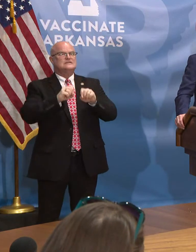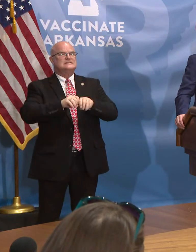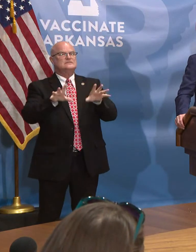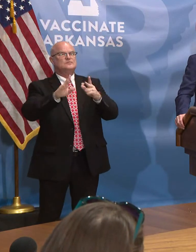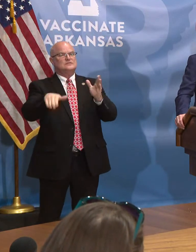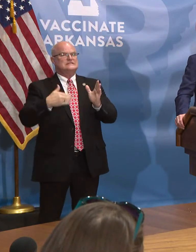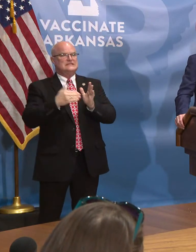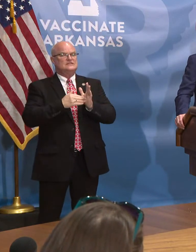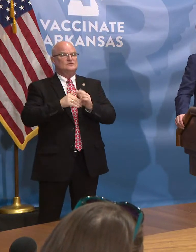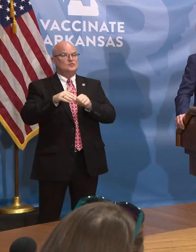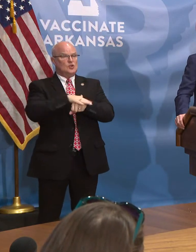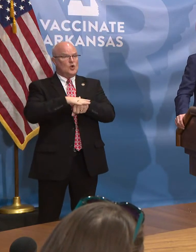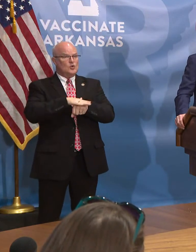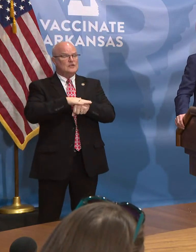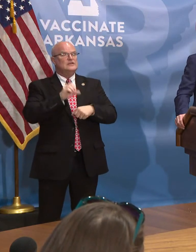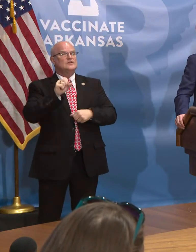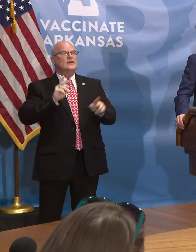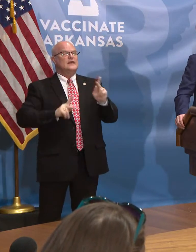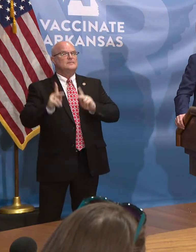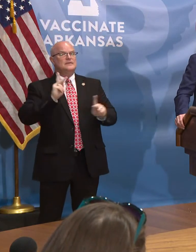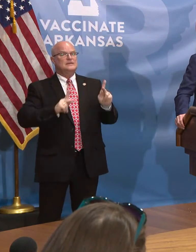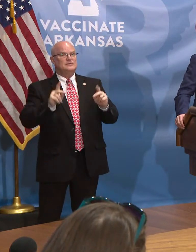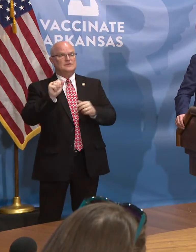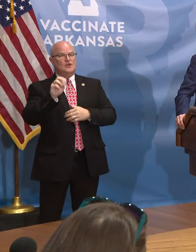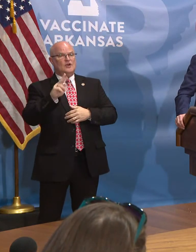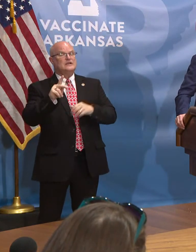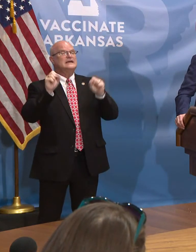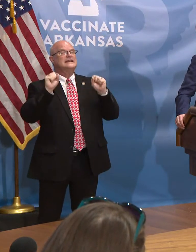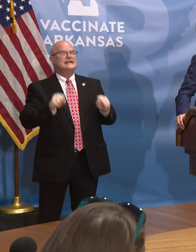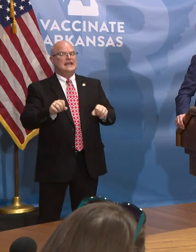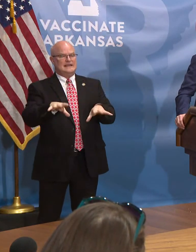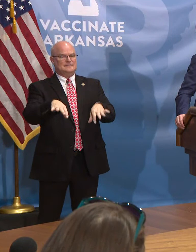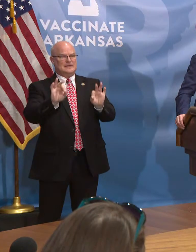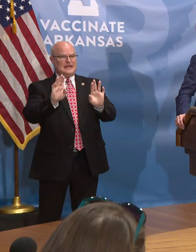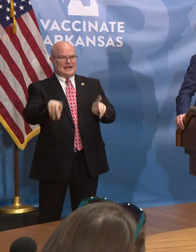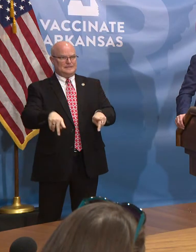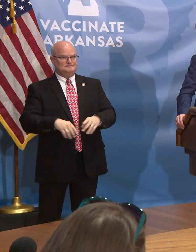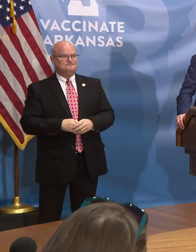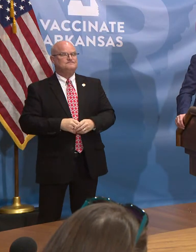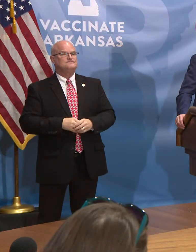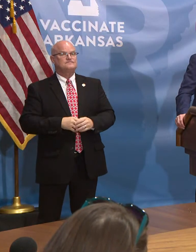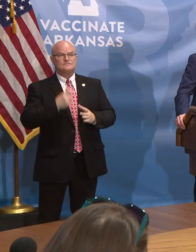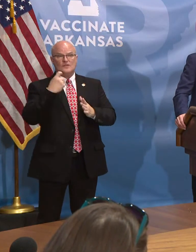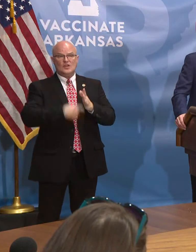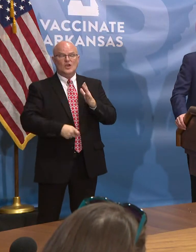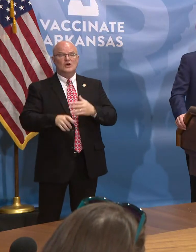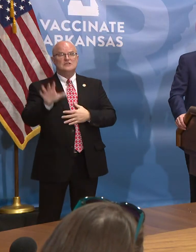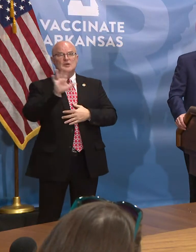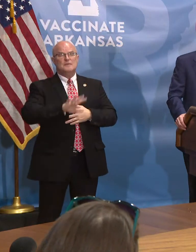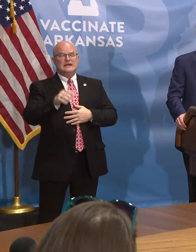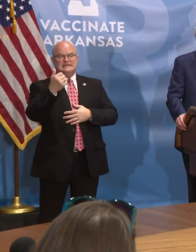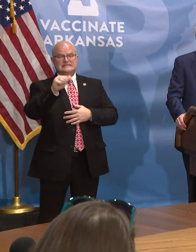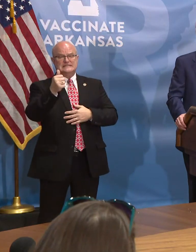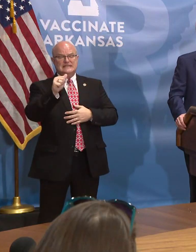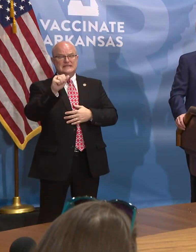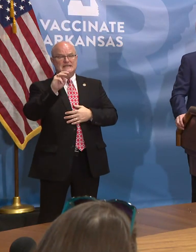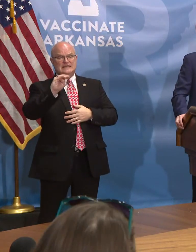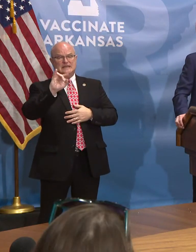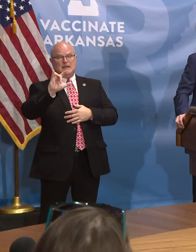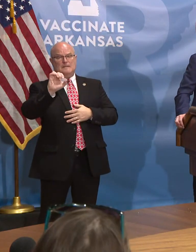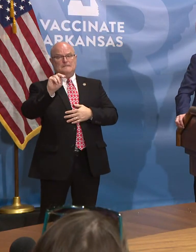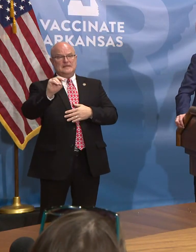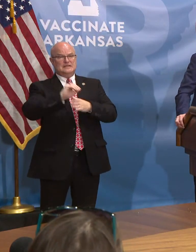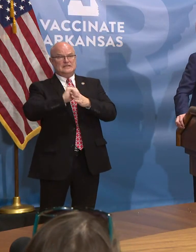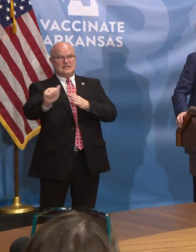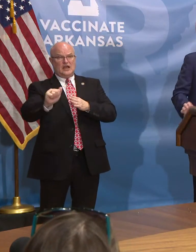distribution centers locally so that our citizens can pick it up. The cost is approximately $10 million and